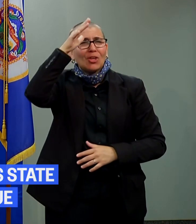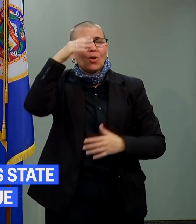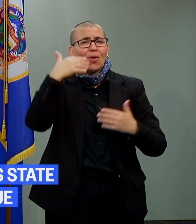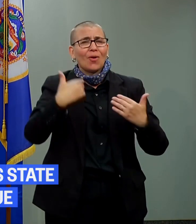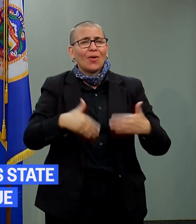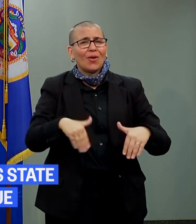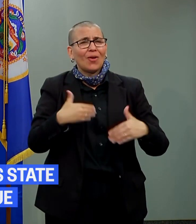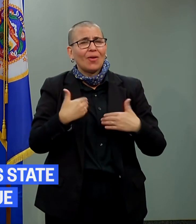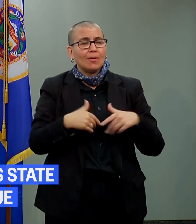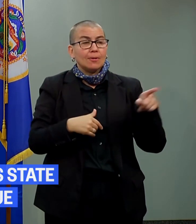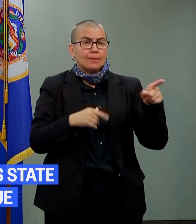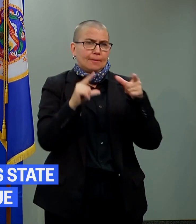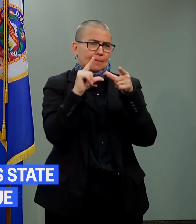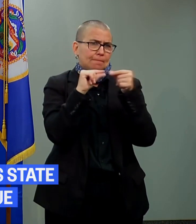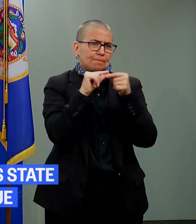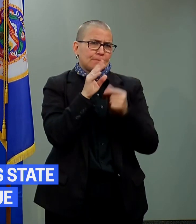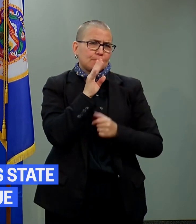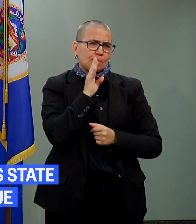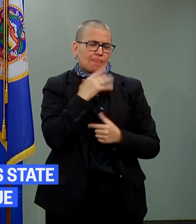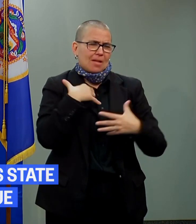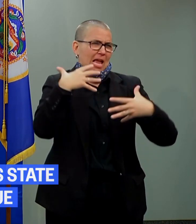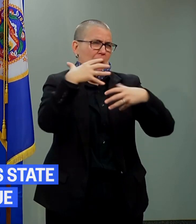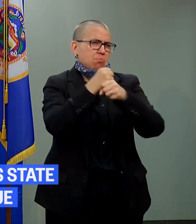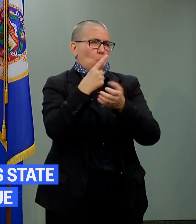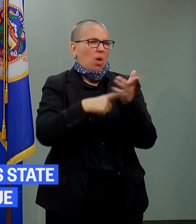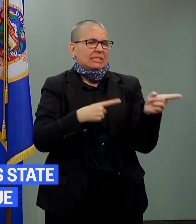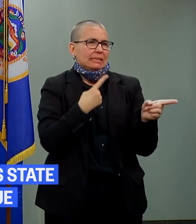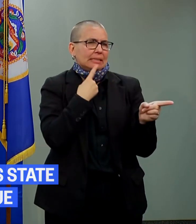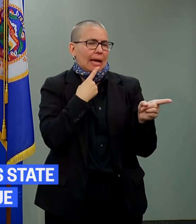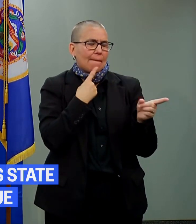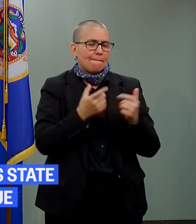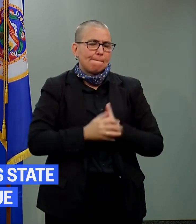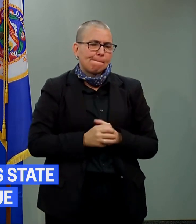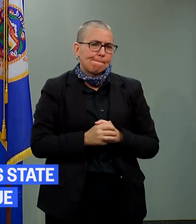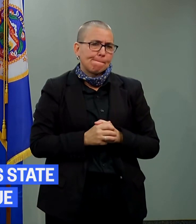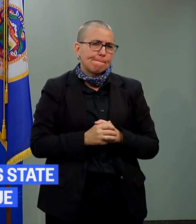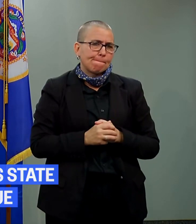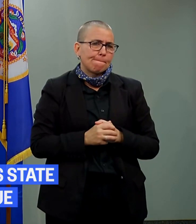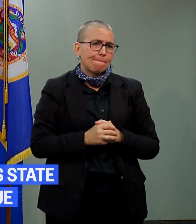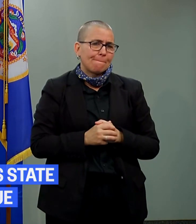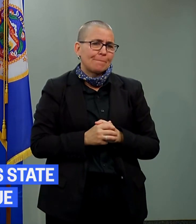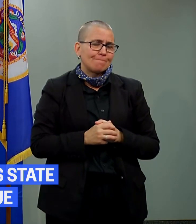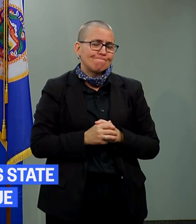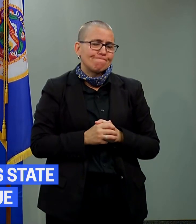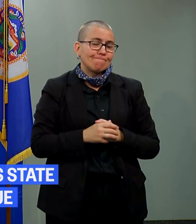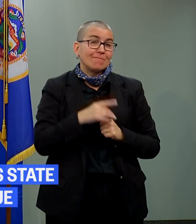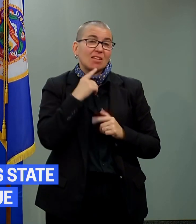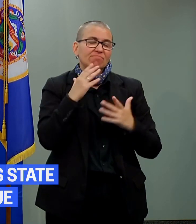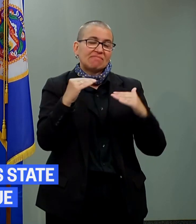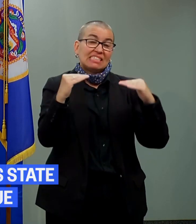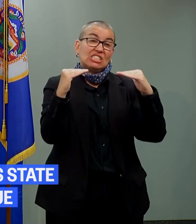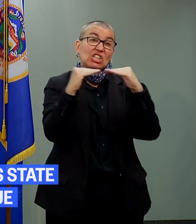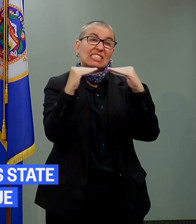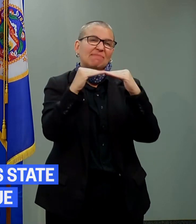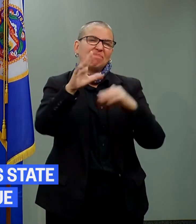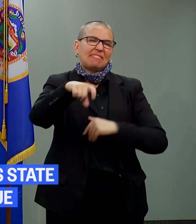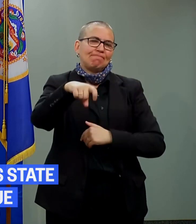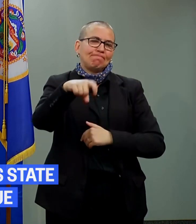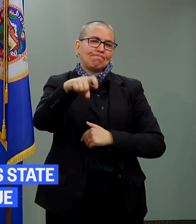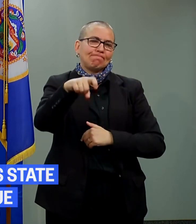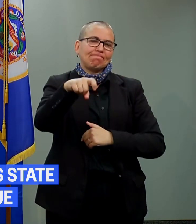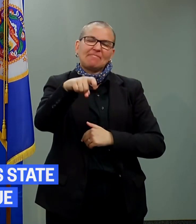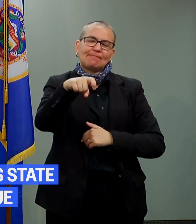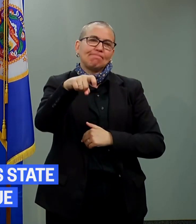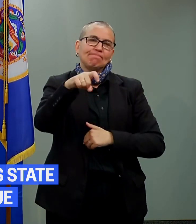but to summarize what it was is justice needs to be served here. Justice needs to be served, and